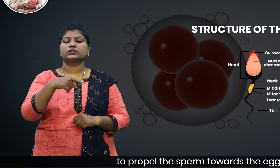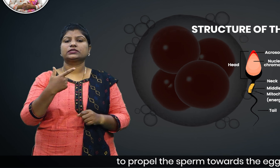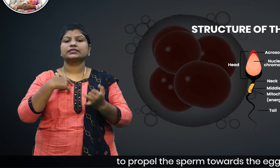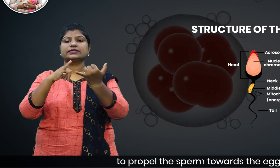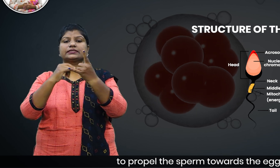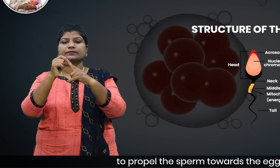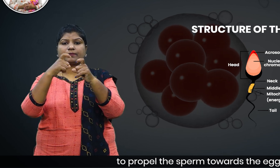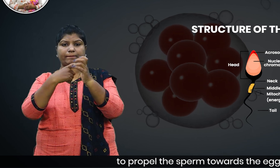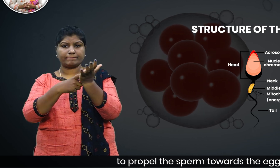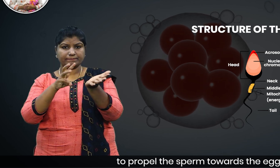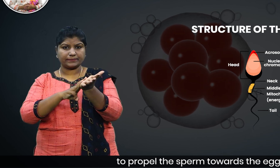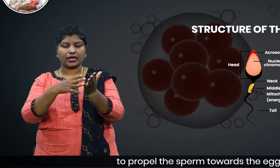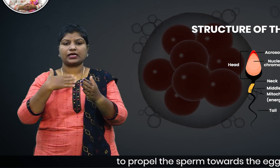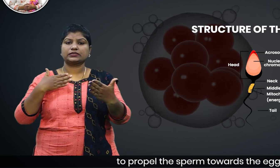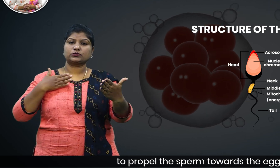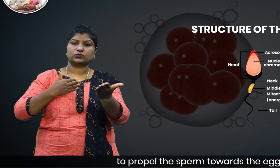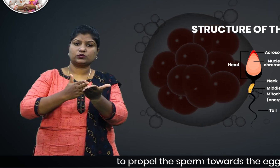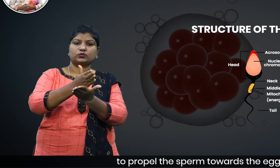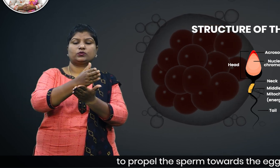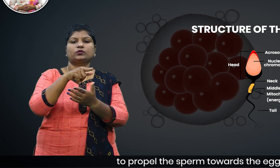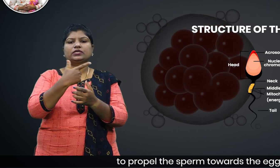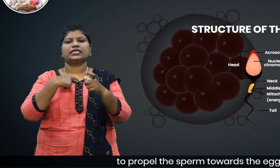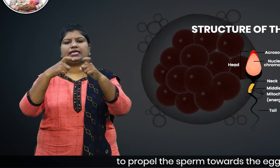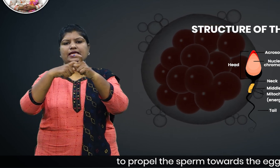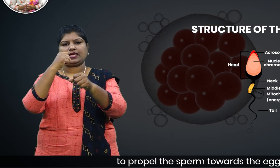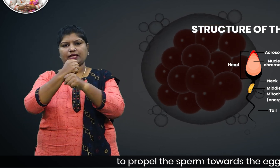sperm towards the egg.